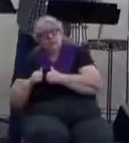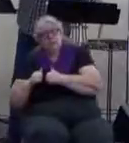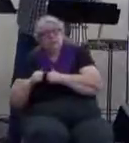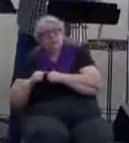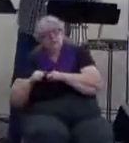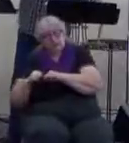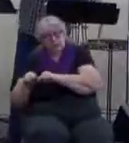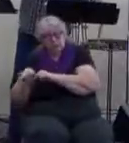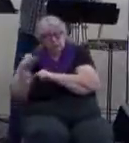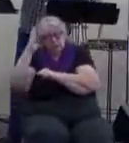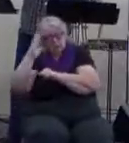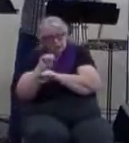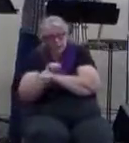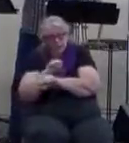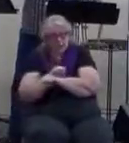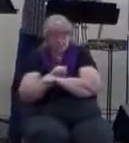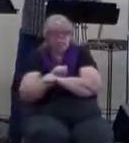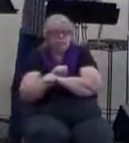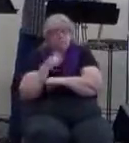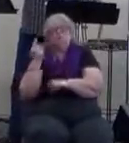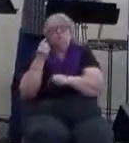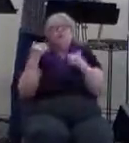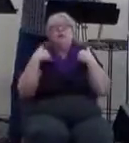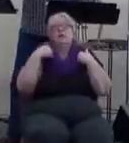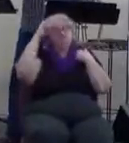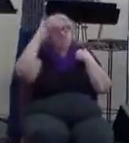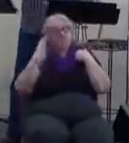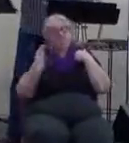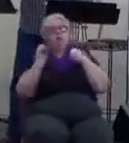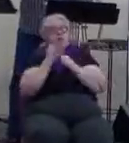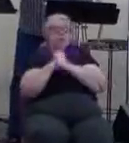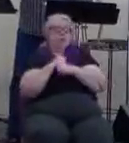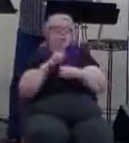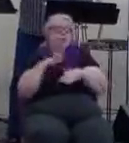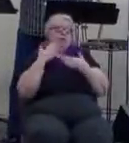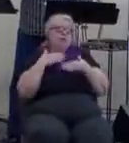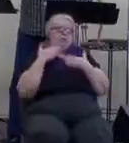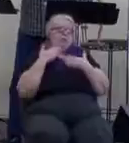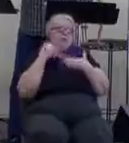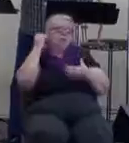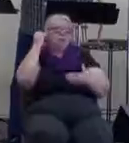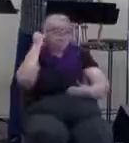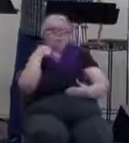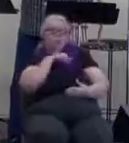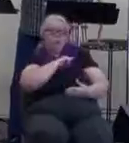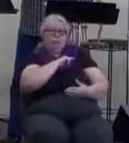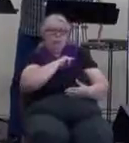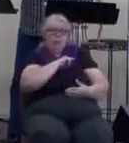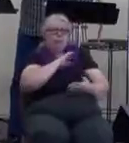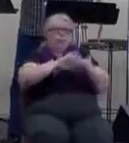God. And if we go into anger, if we get furious, there's death to follow.